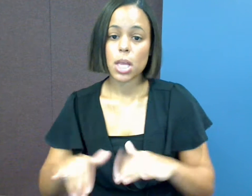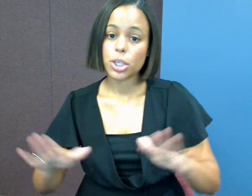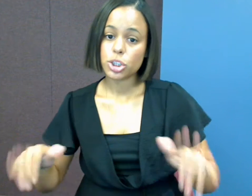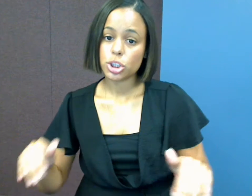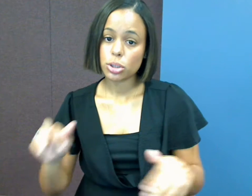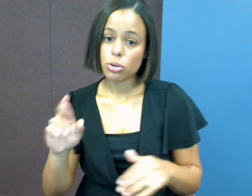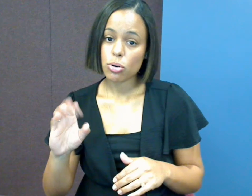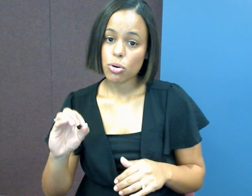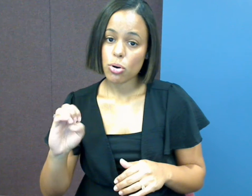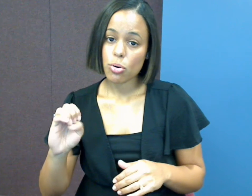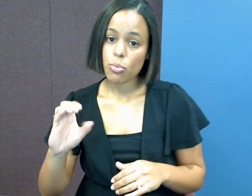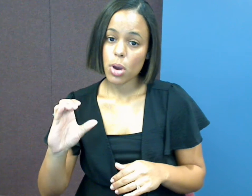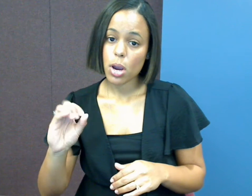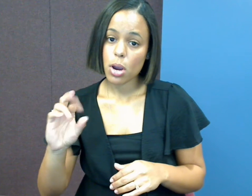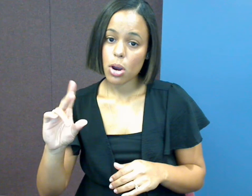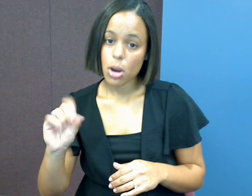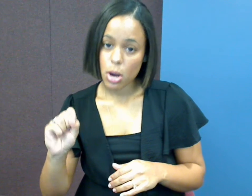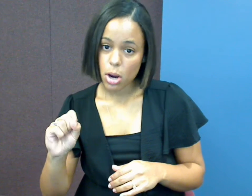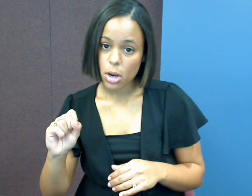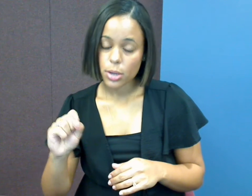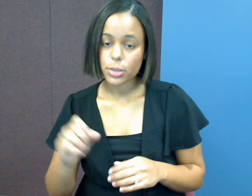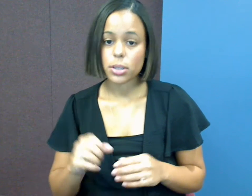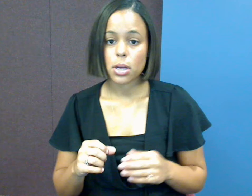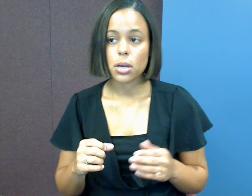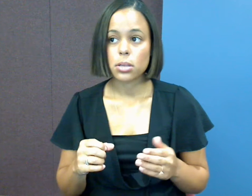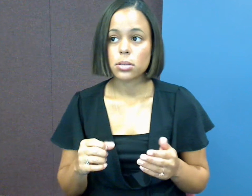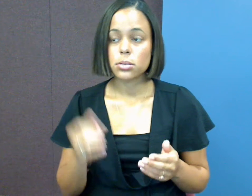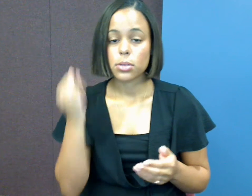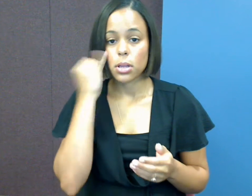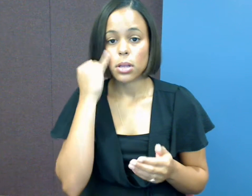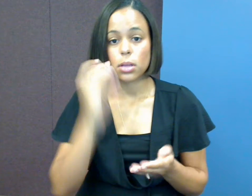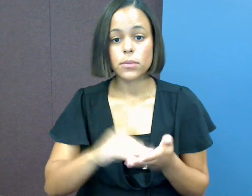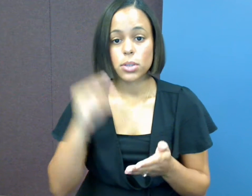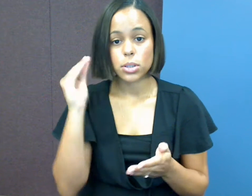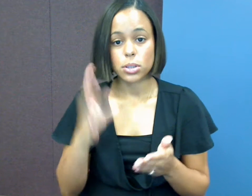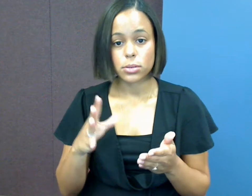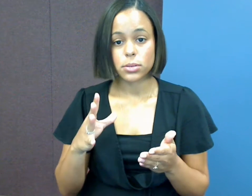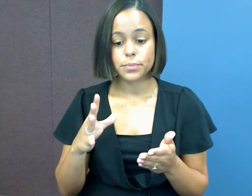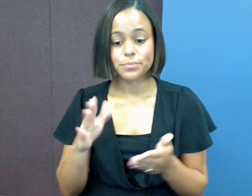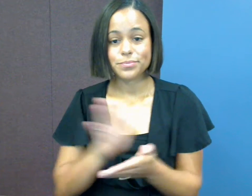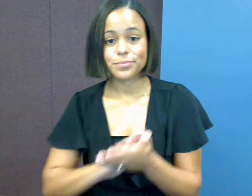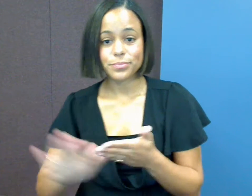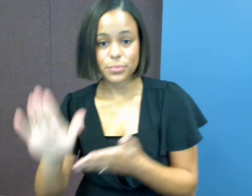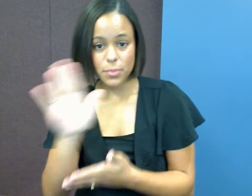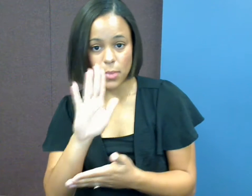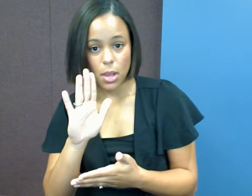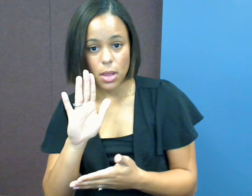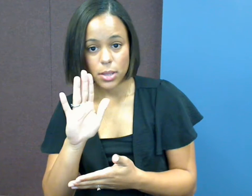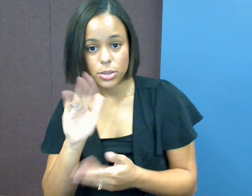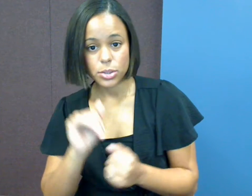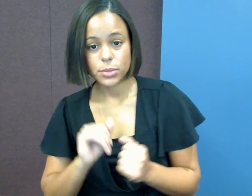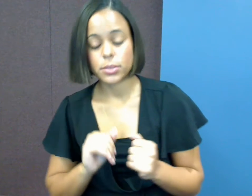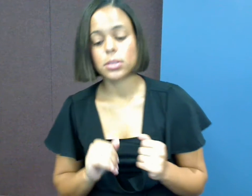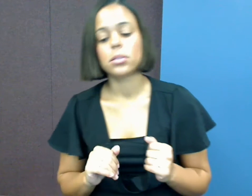level, either college or university record, if the parent can